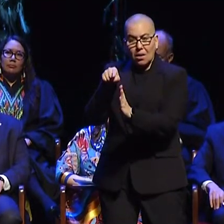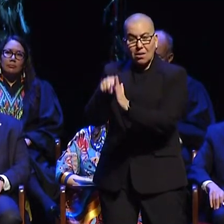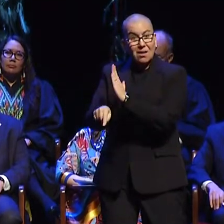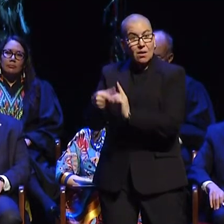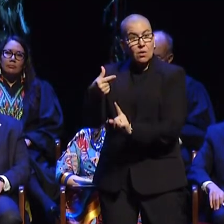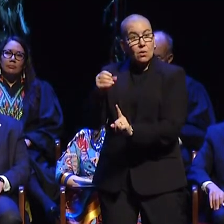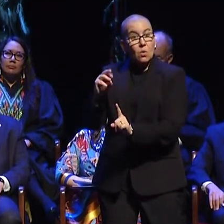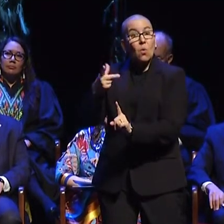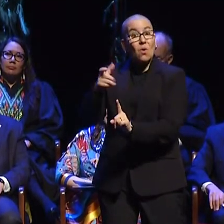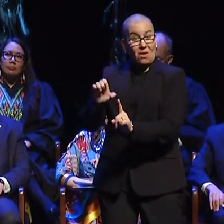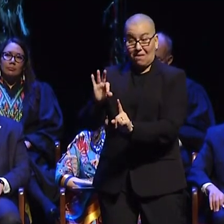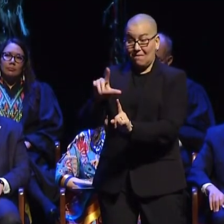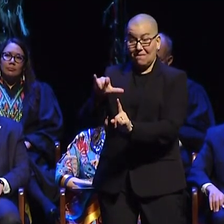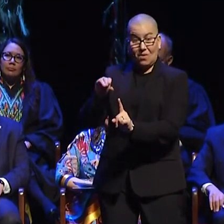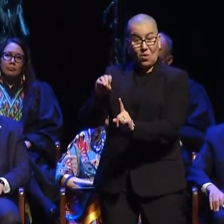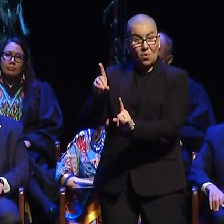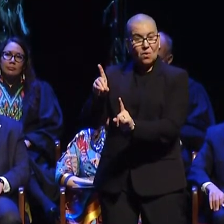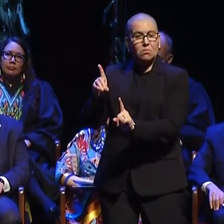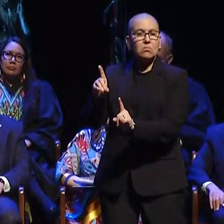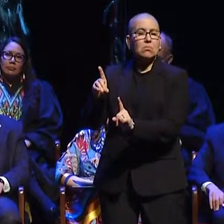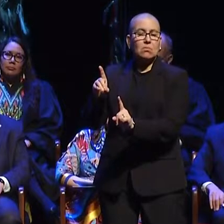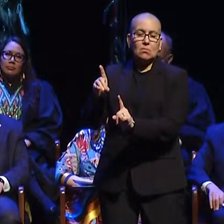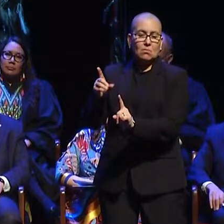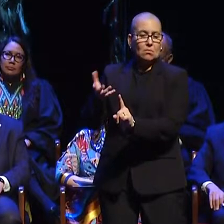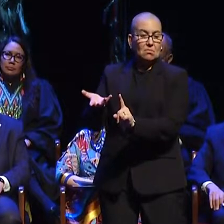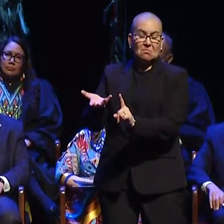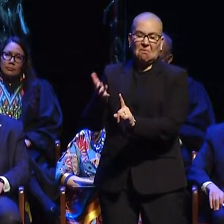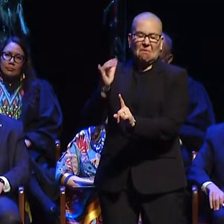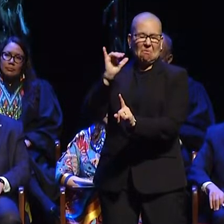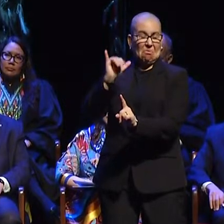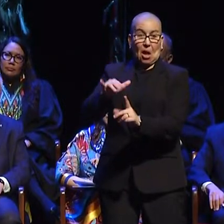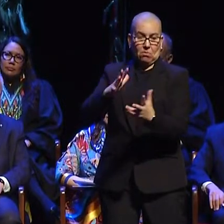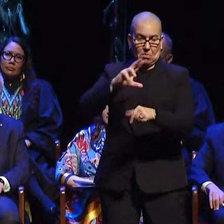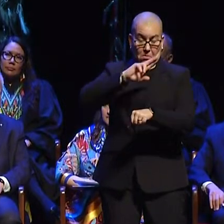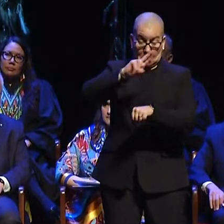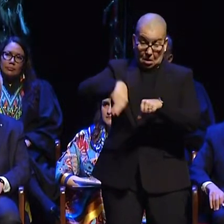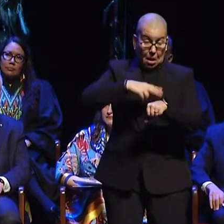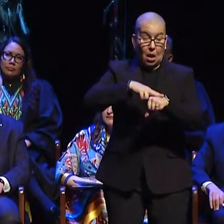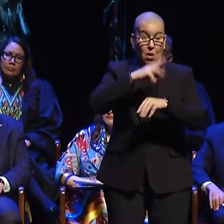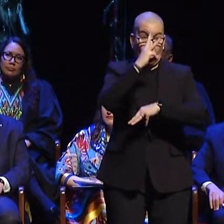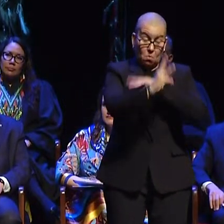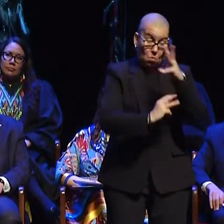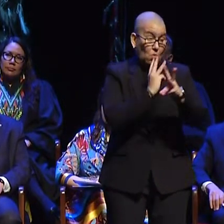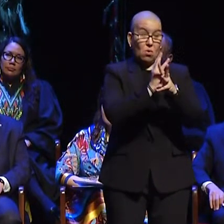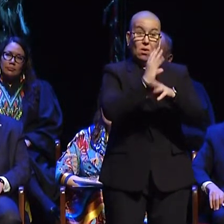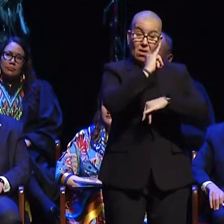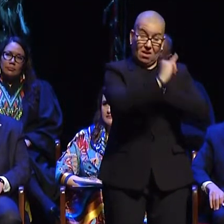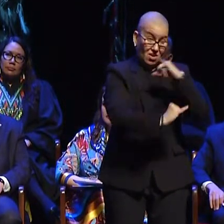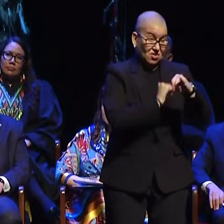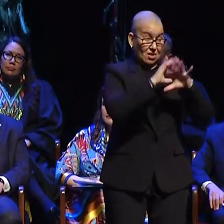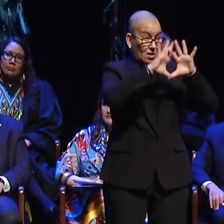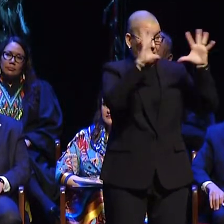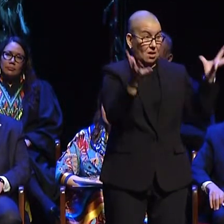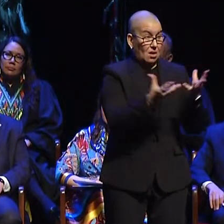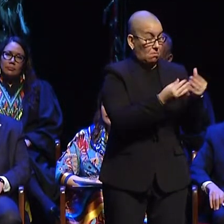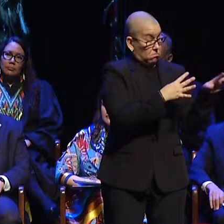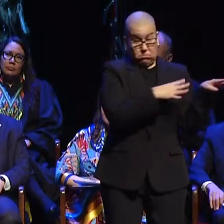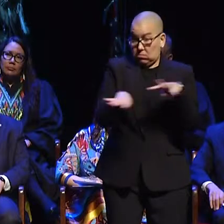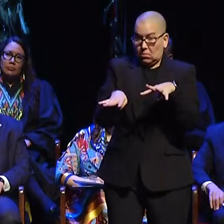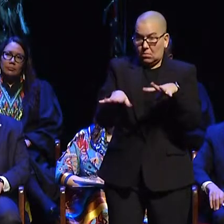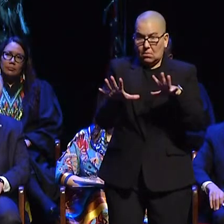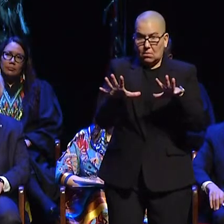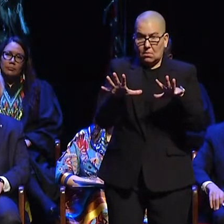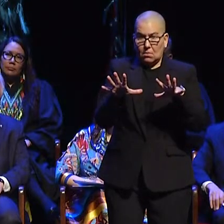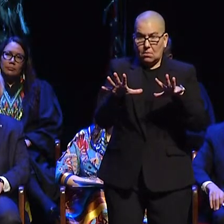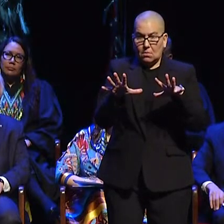and sparked a nationwide, even worldwide, racial reckoning. There was a spike in violent crime that came as a result